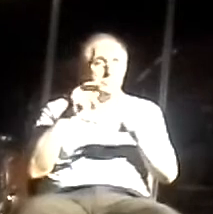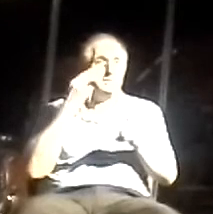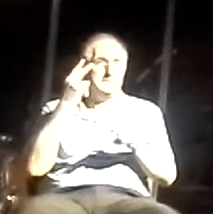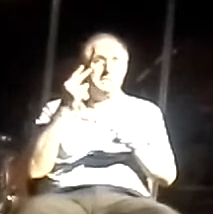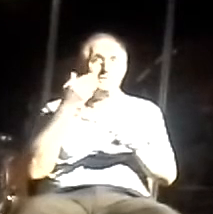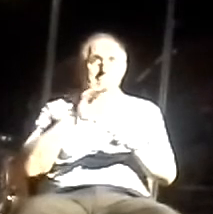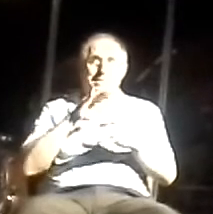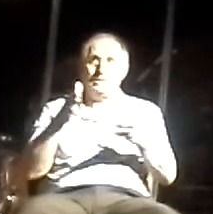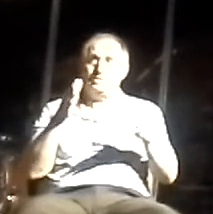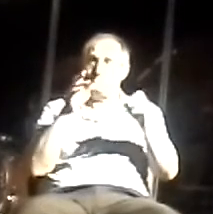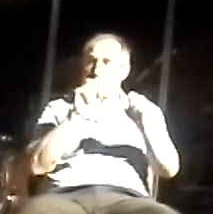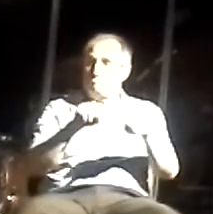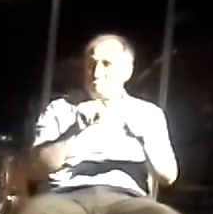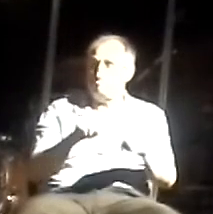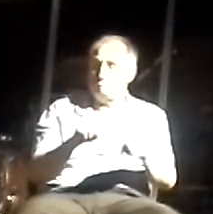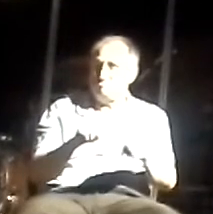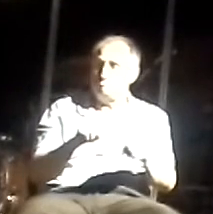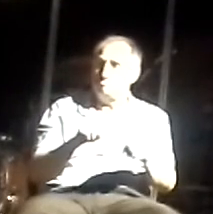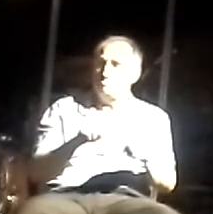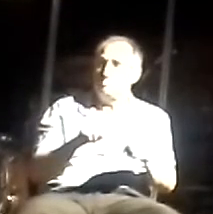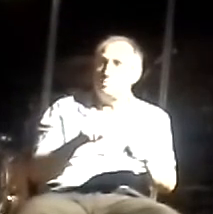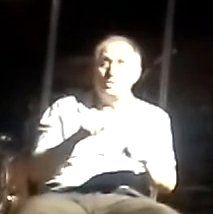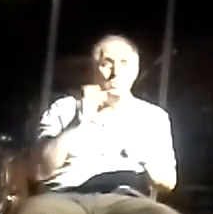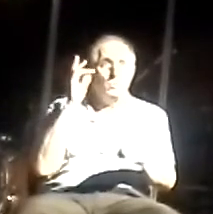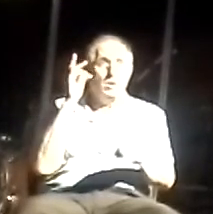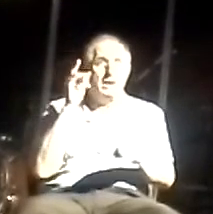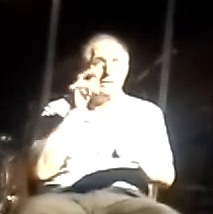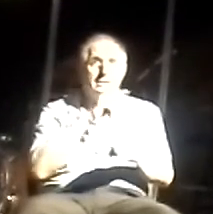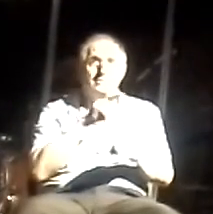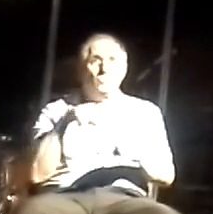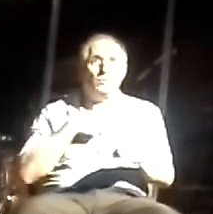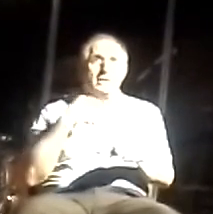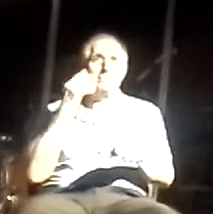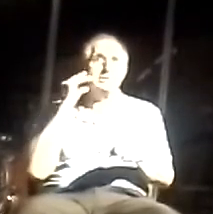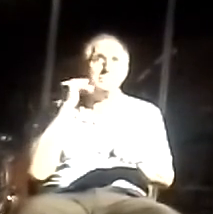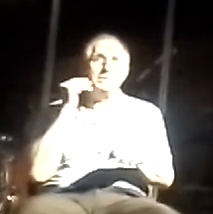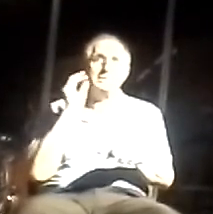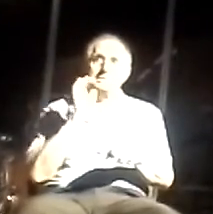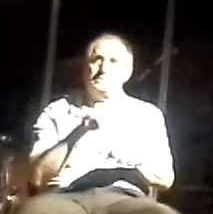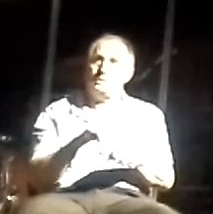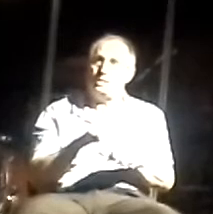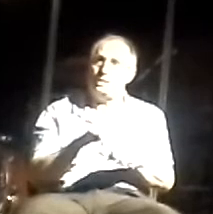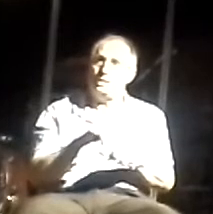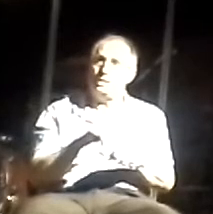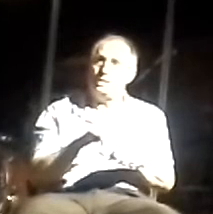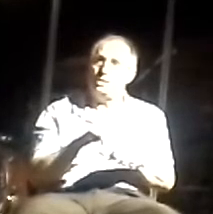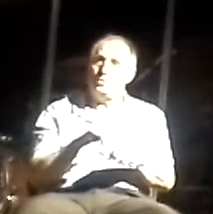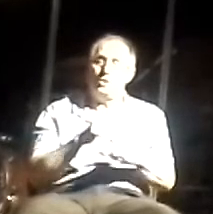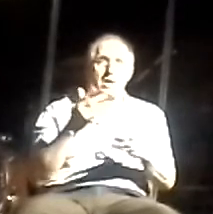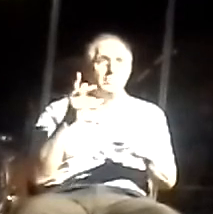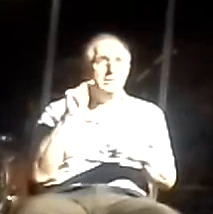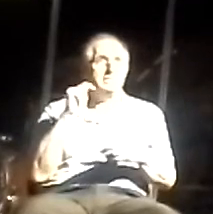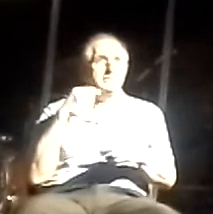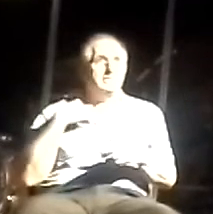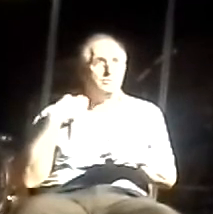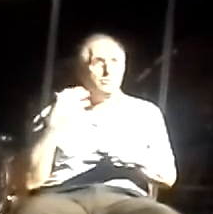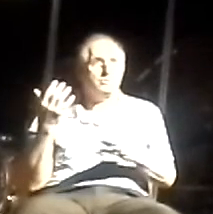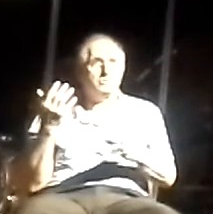the bad things that could happen. Why? Because we've been there. We've done that. We've got all the t-shirts. Come